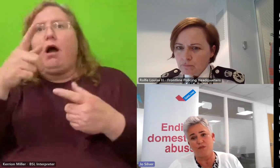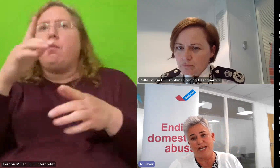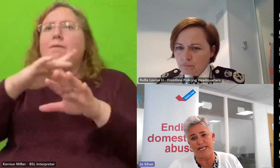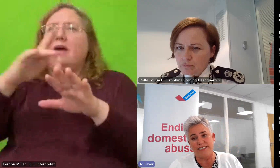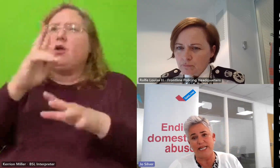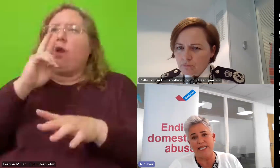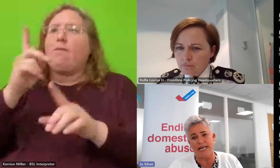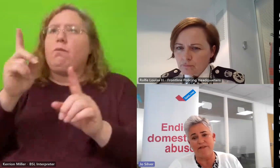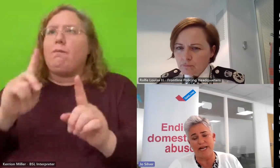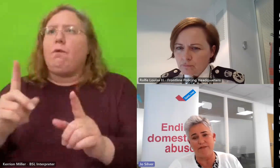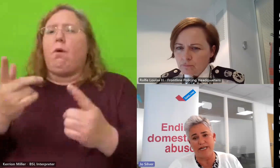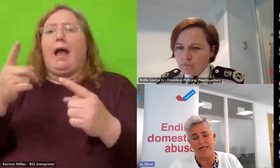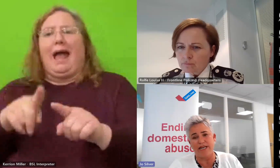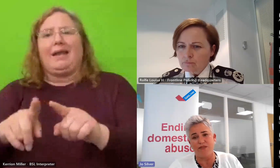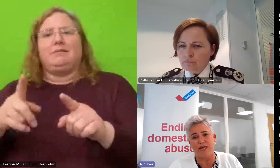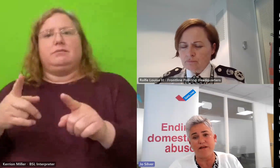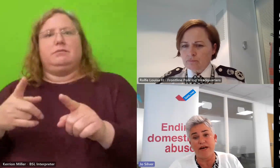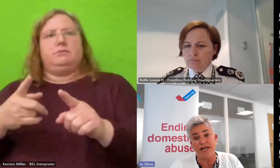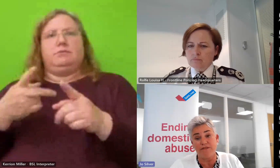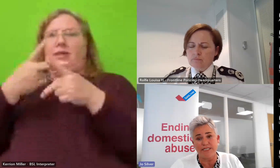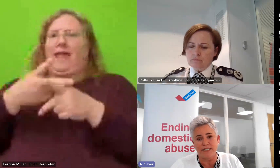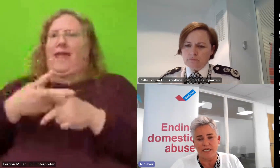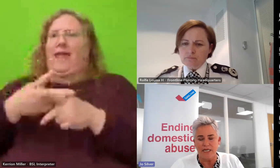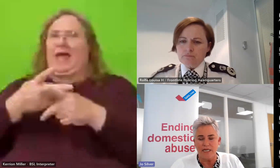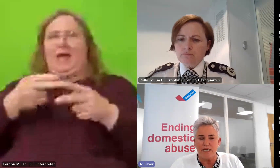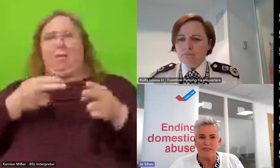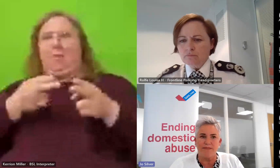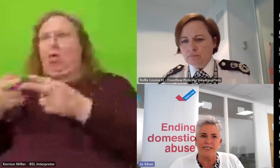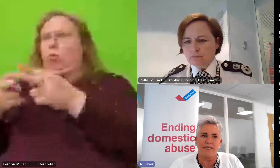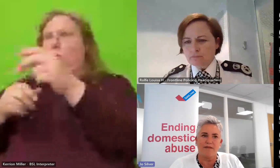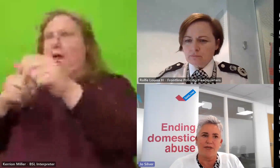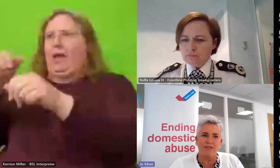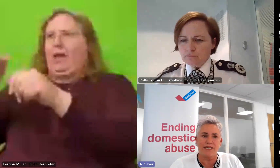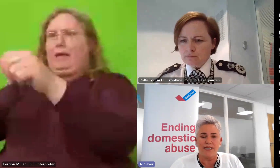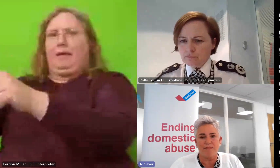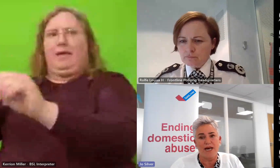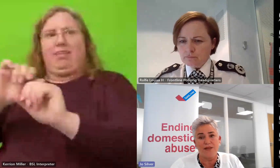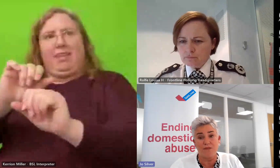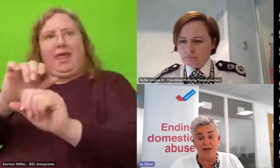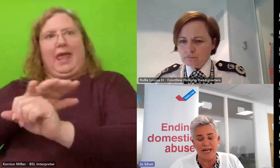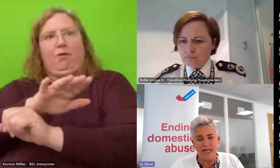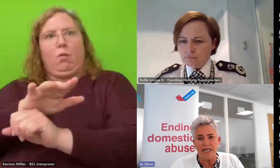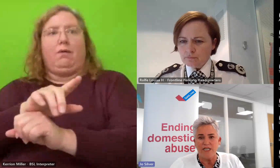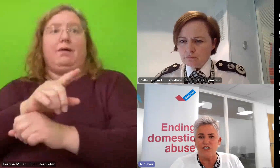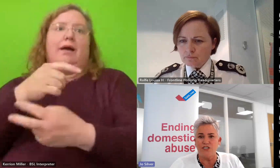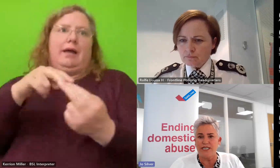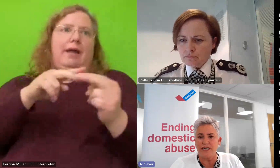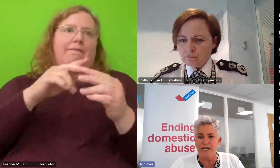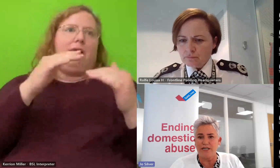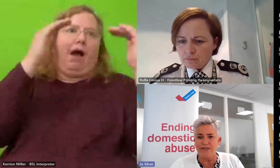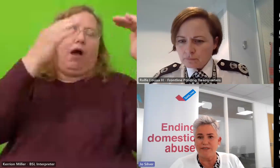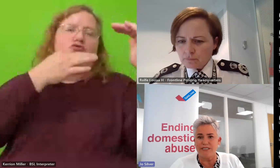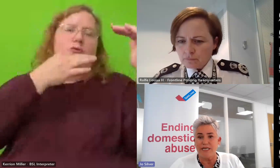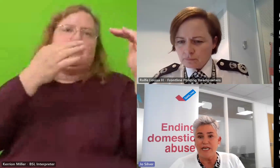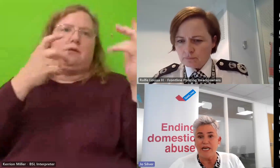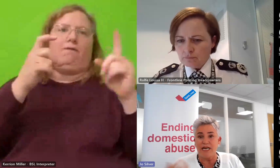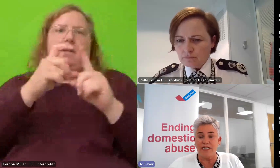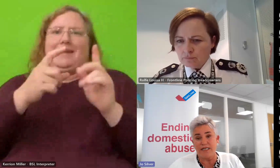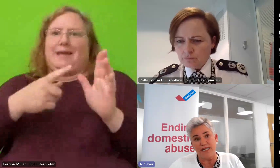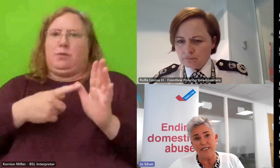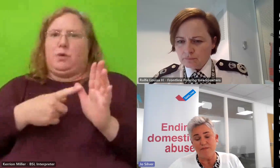care pathway is in their area if they are high risk domestic abuse. And that pathway should